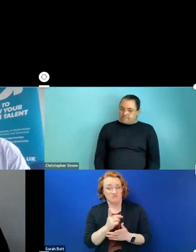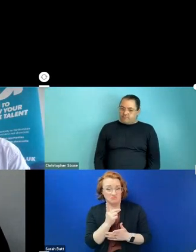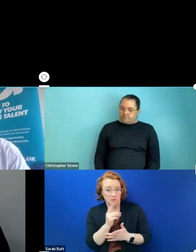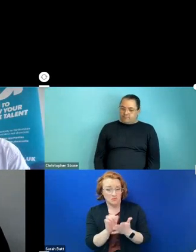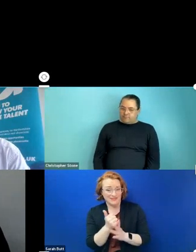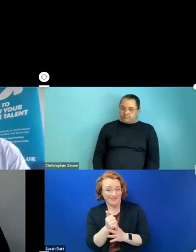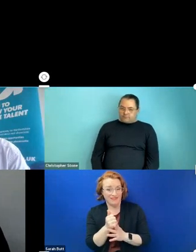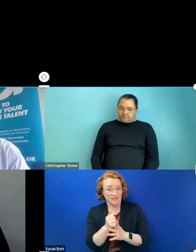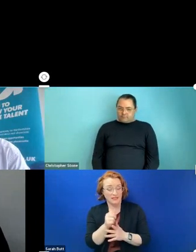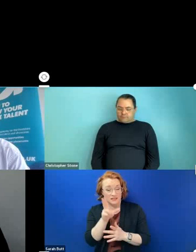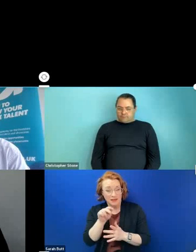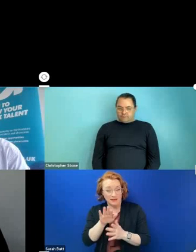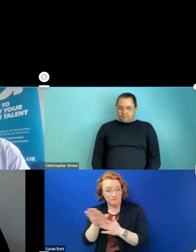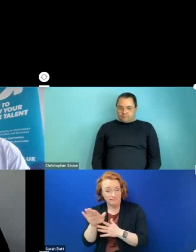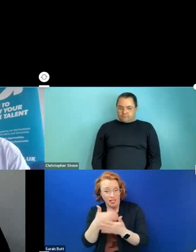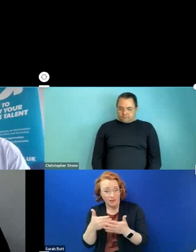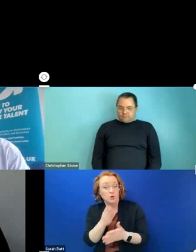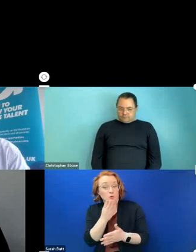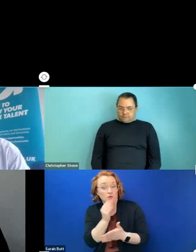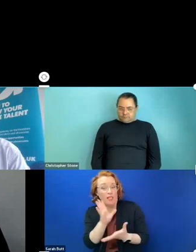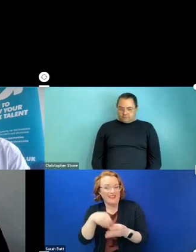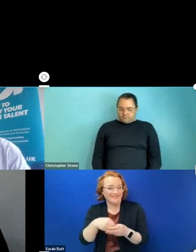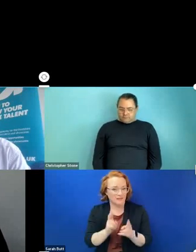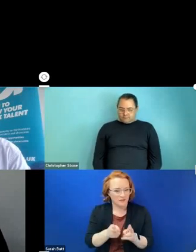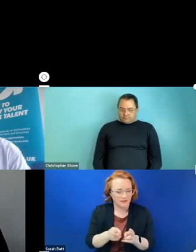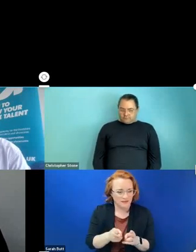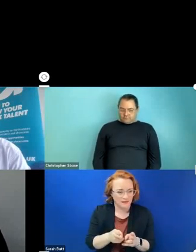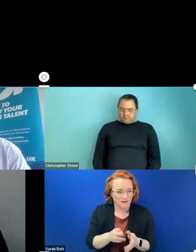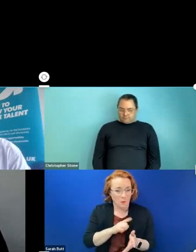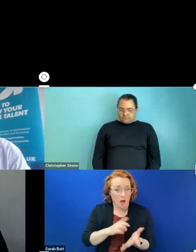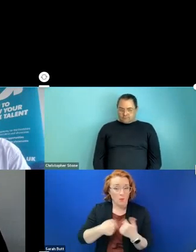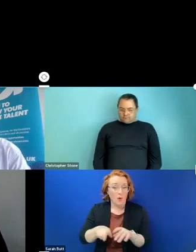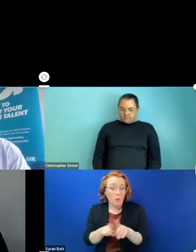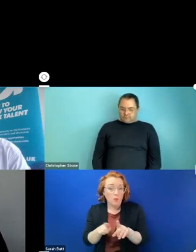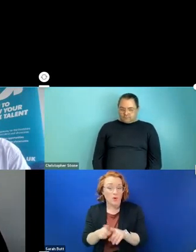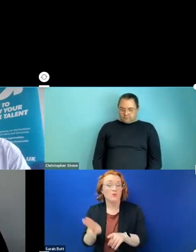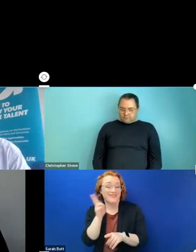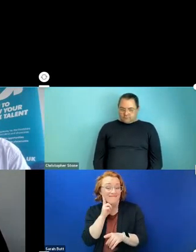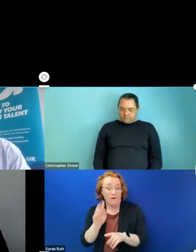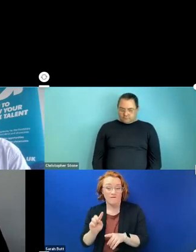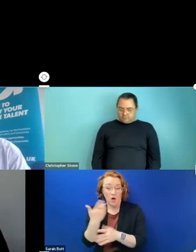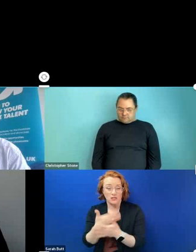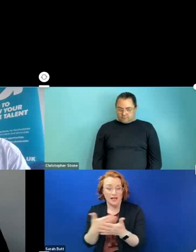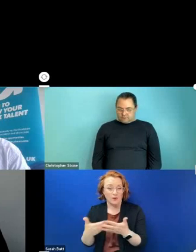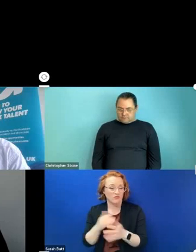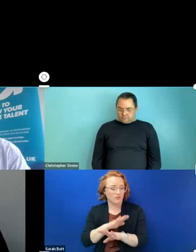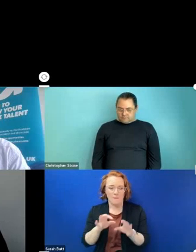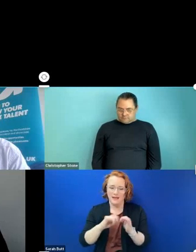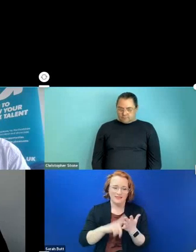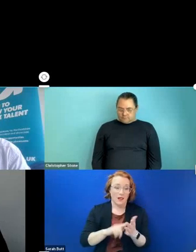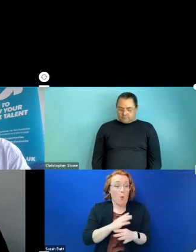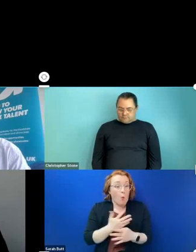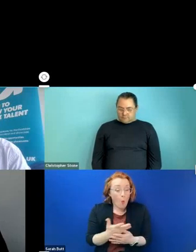foreign language is useful in interpreting, because of course we also have deaf people whose first language isn't BSL or